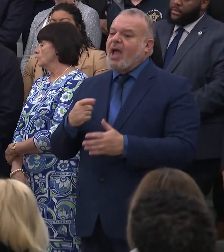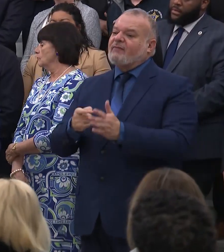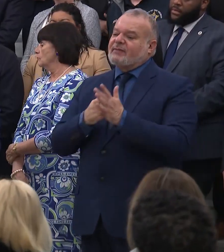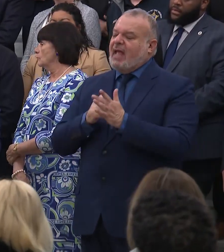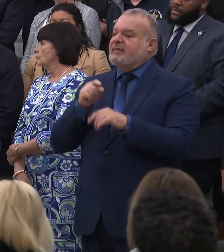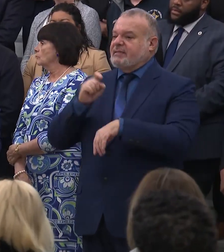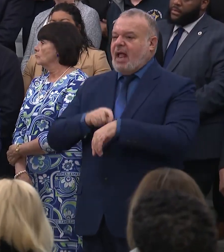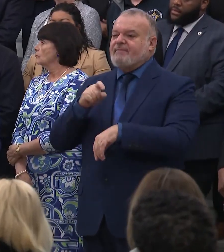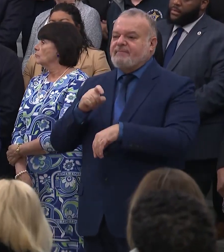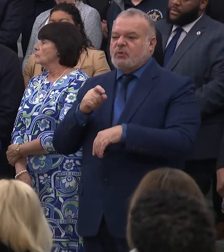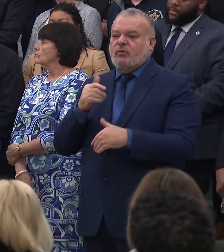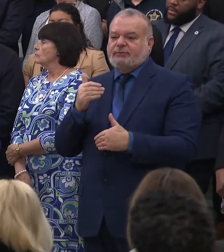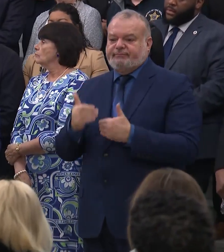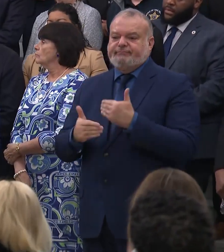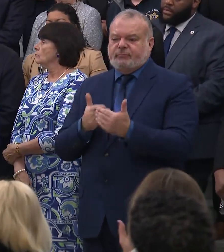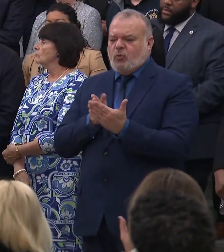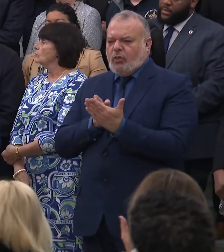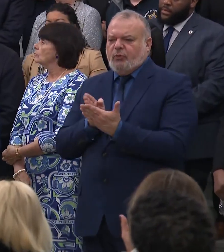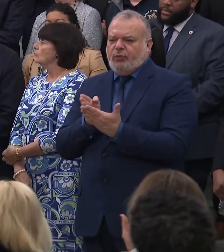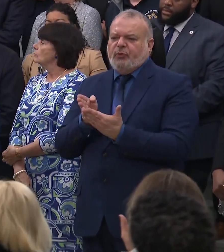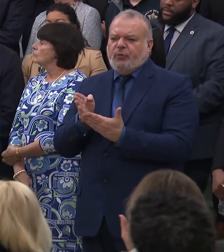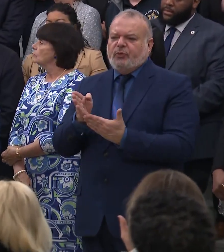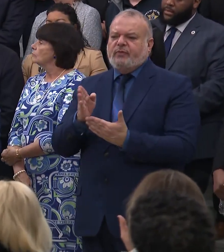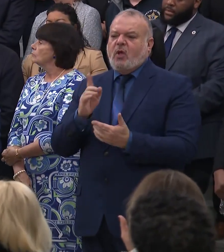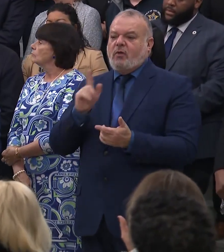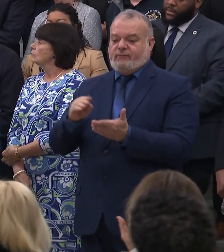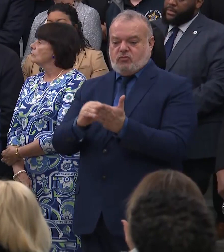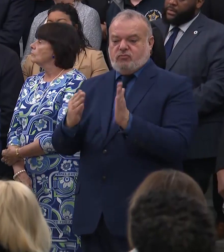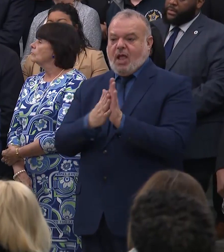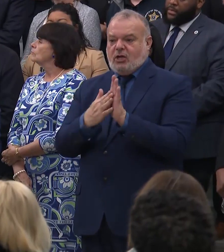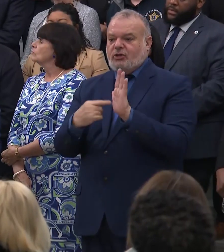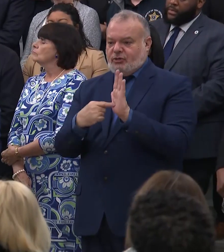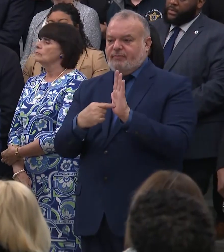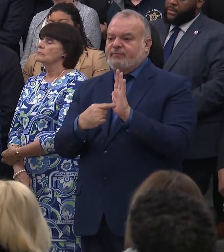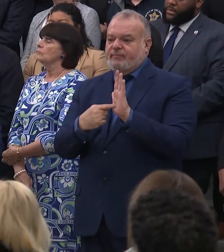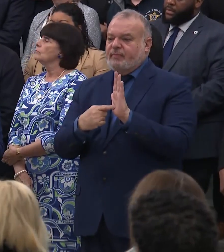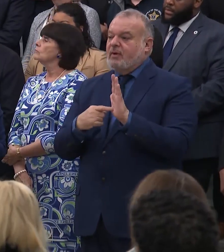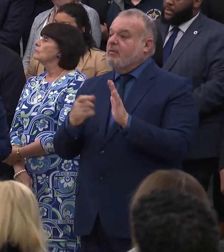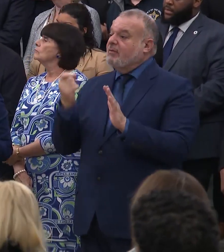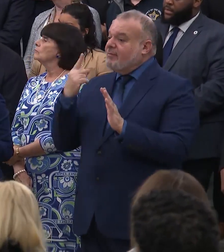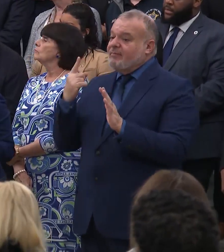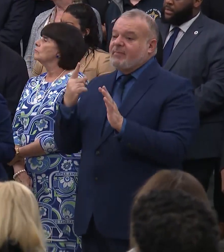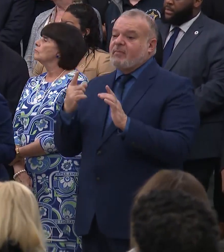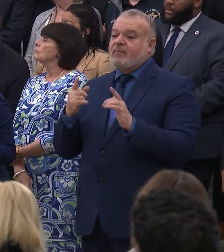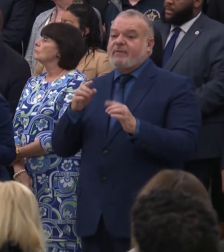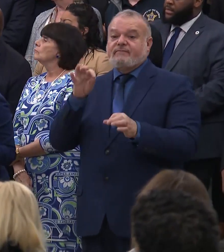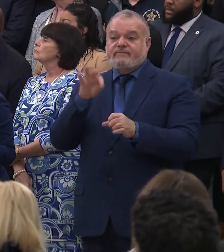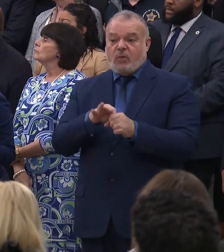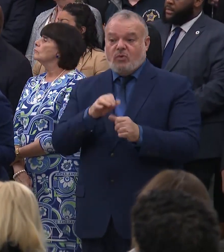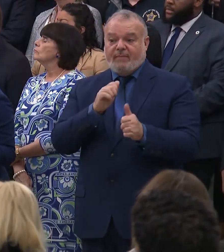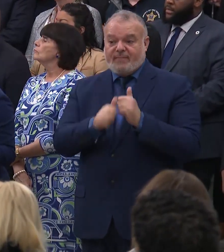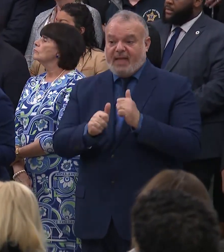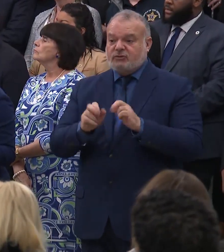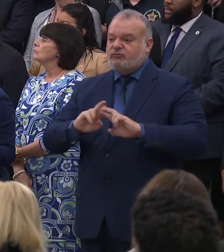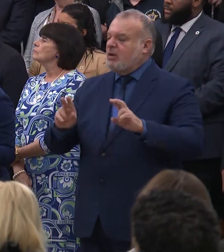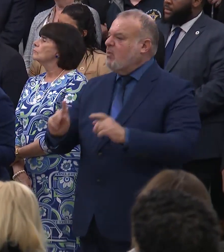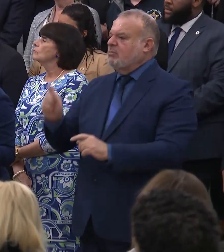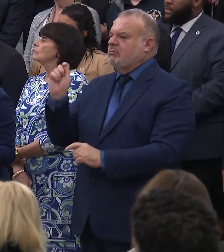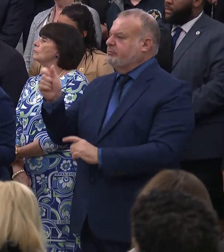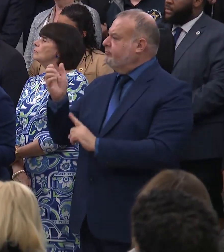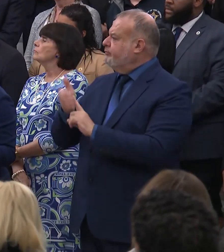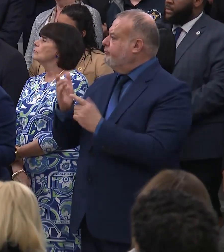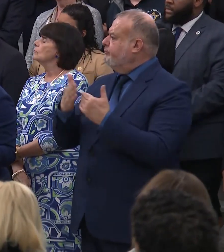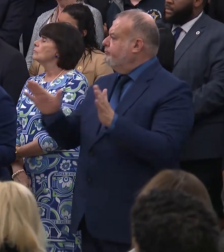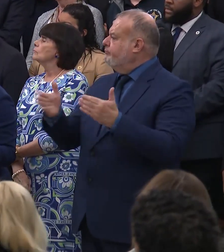quickly as possible, but to be clear, it would be operational as soon as there is a vote. Governor, do you have a specific estimate? You say hundreds of thousands, but